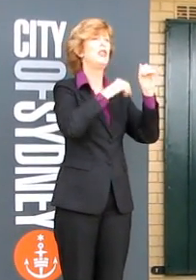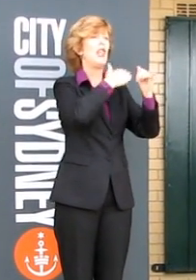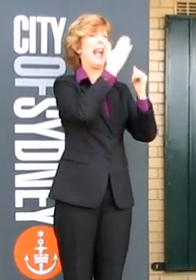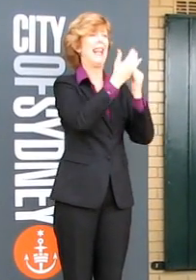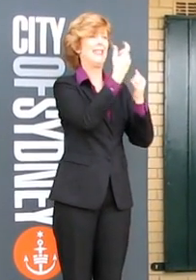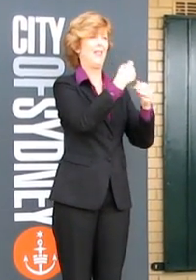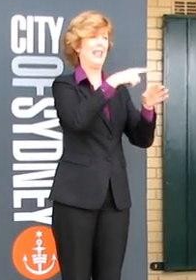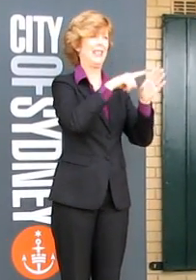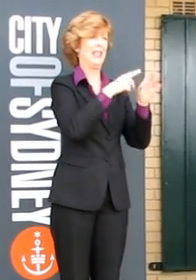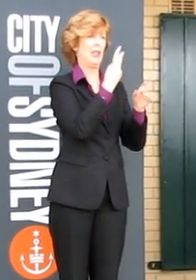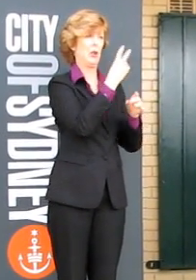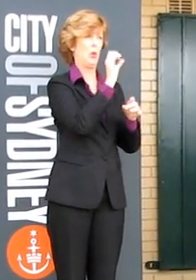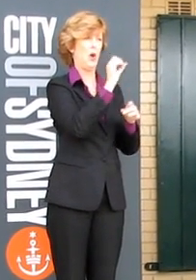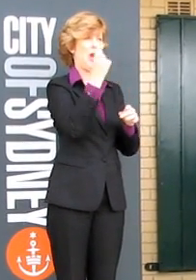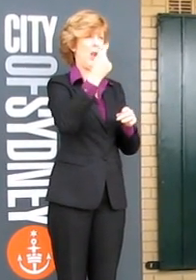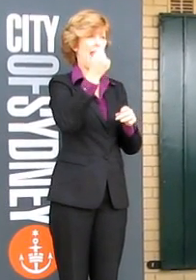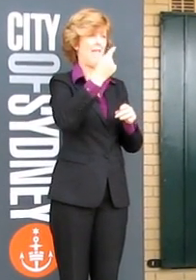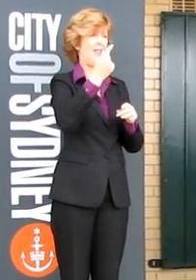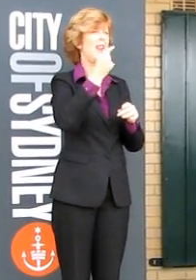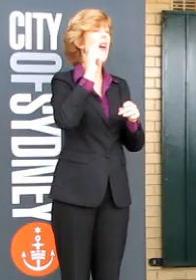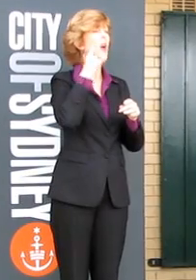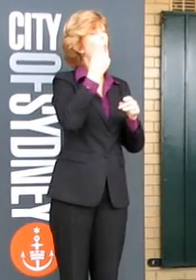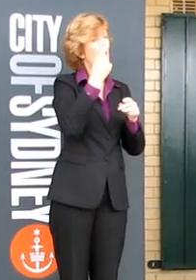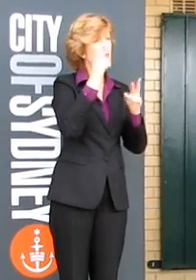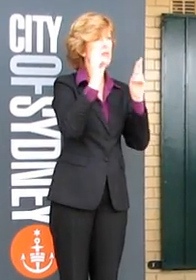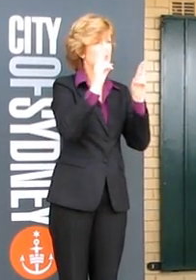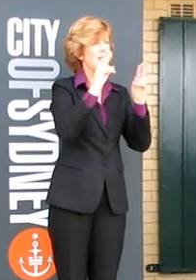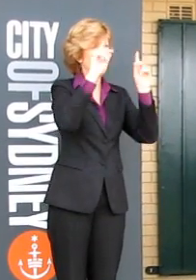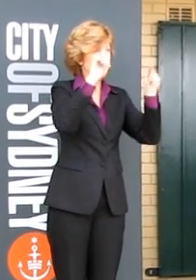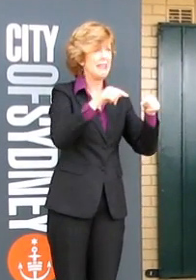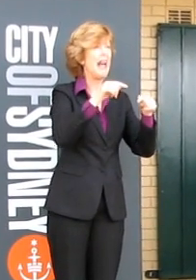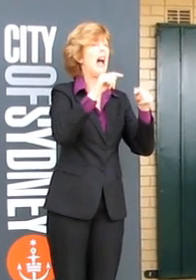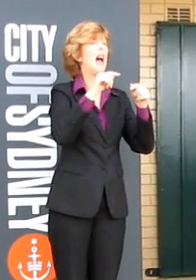year. It'll be opening by the end of the year or beginning of the swimming season.